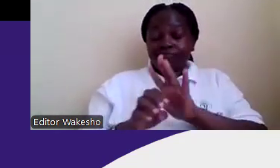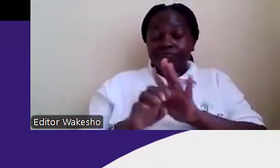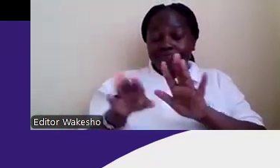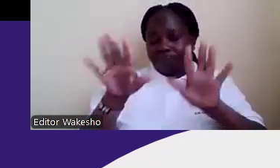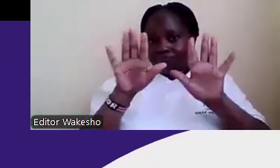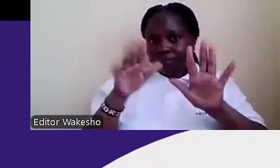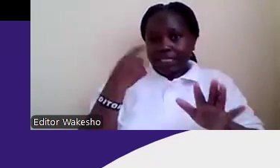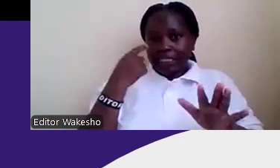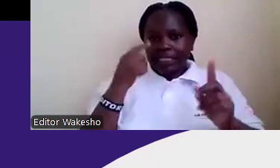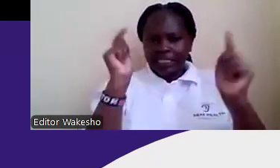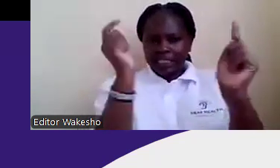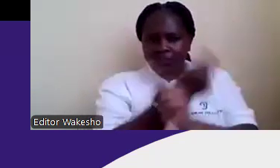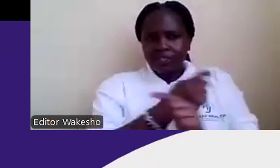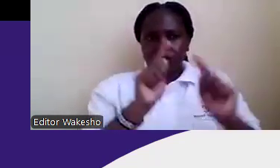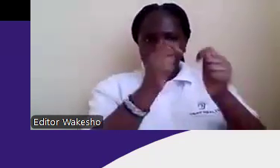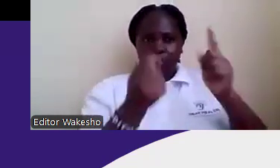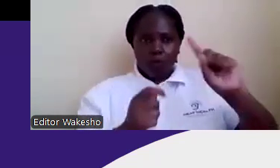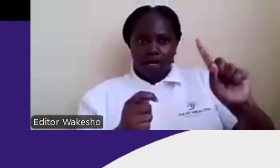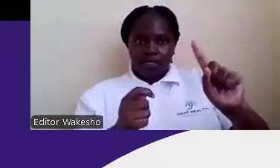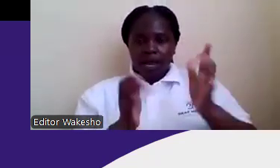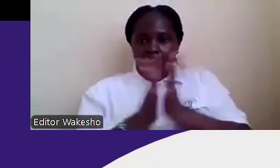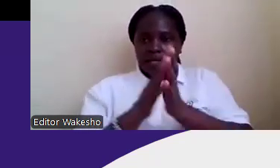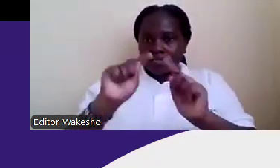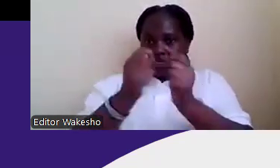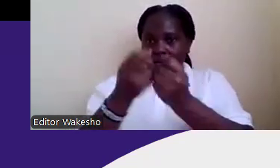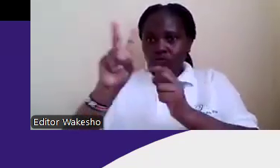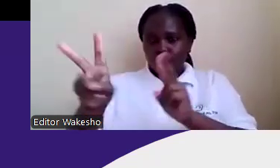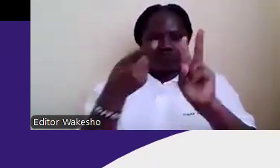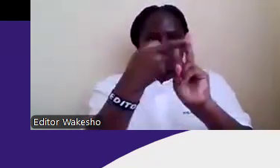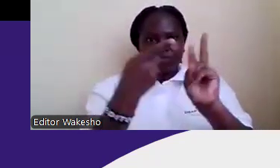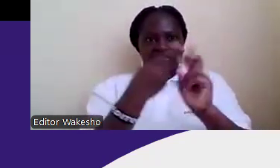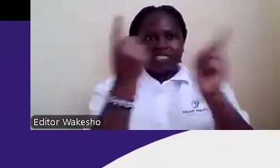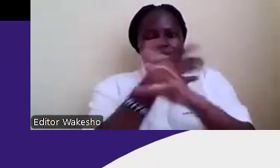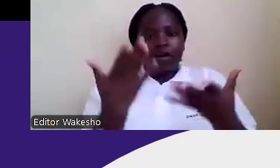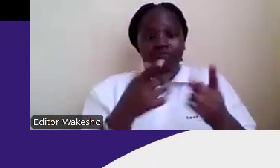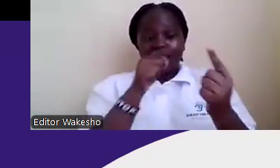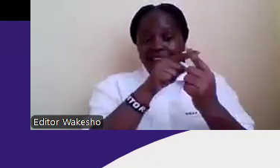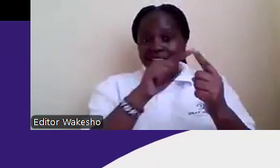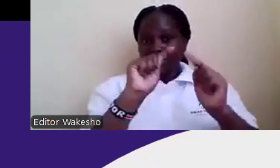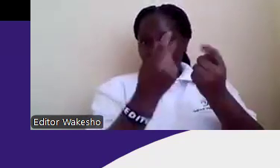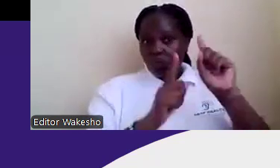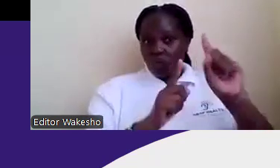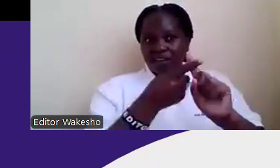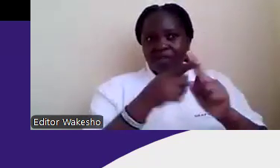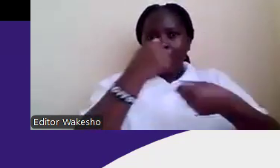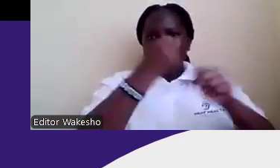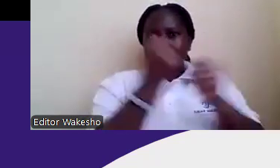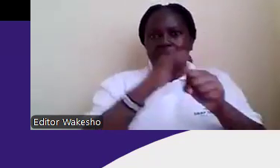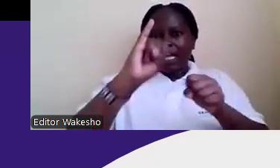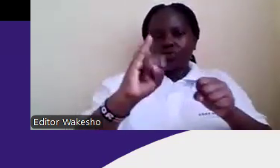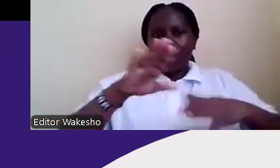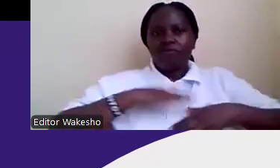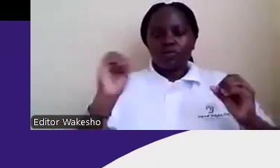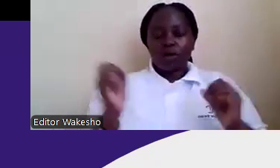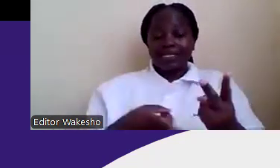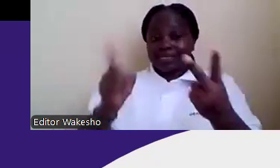these two types. So with type 1 diabetes, as we can see, the body doesn't make enough insulin. But in type 2, the body is not responding to